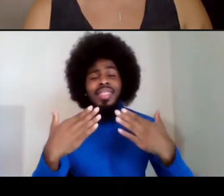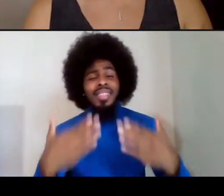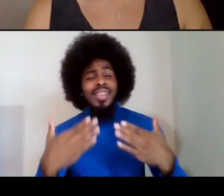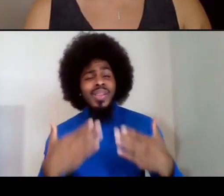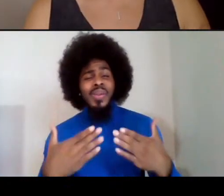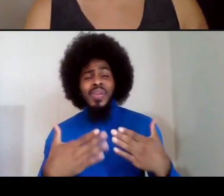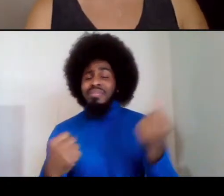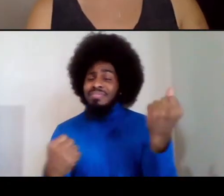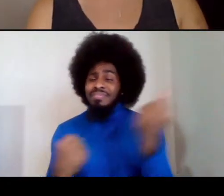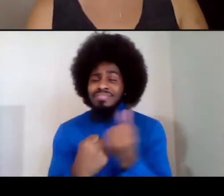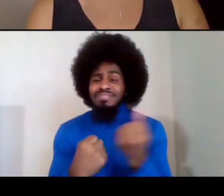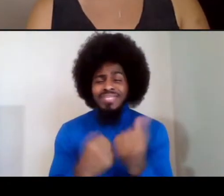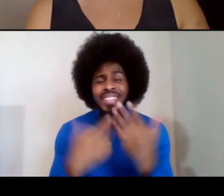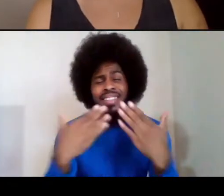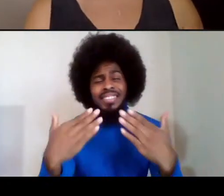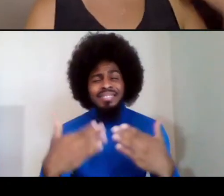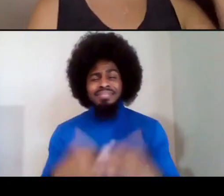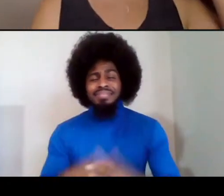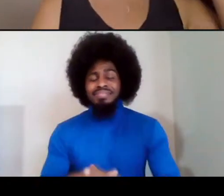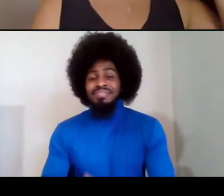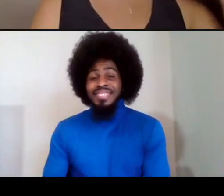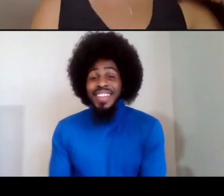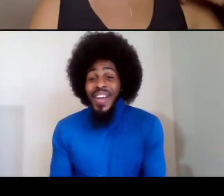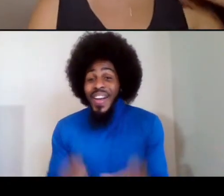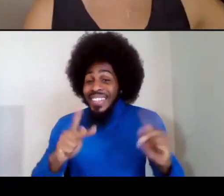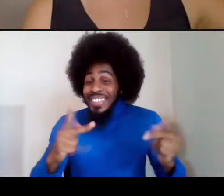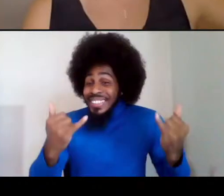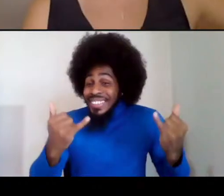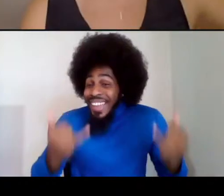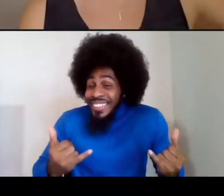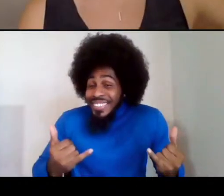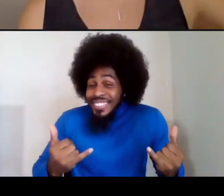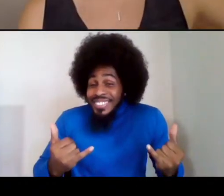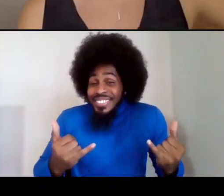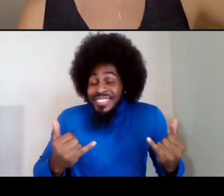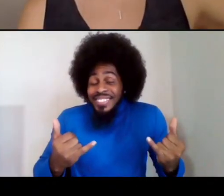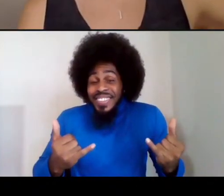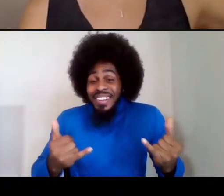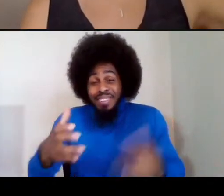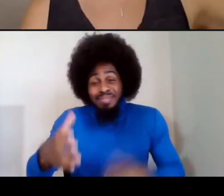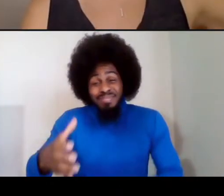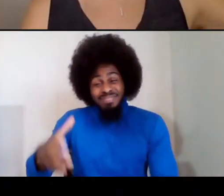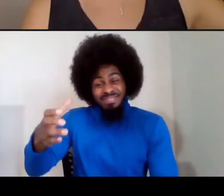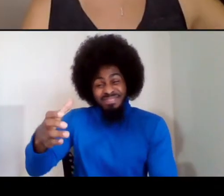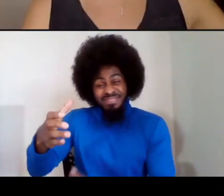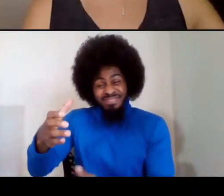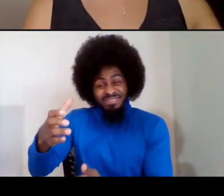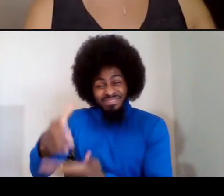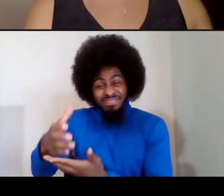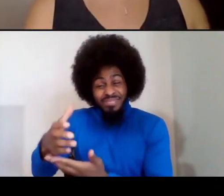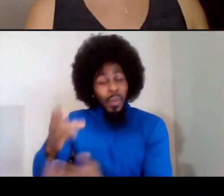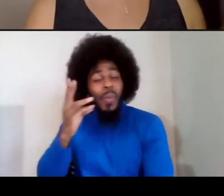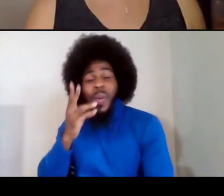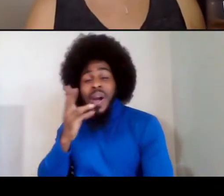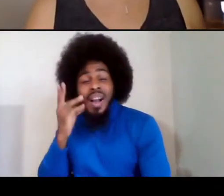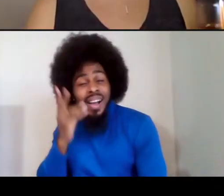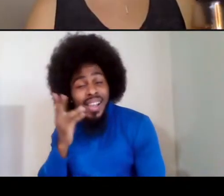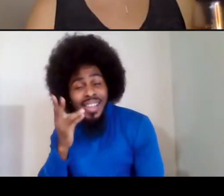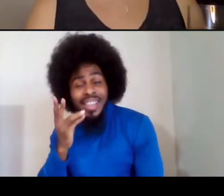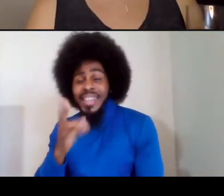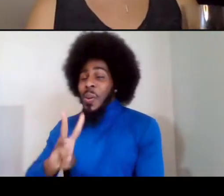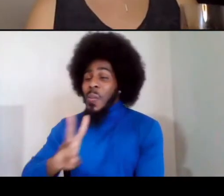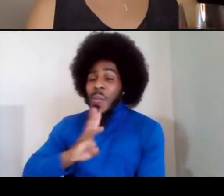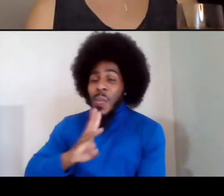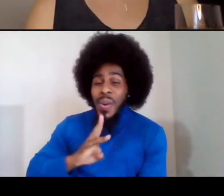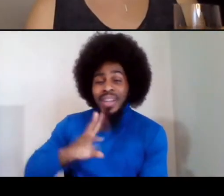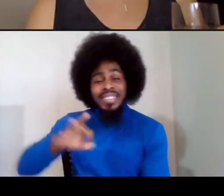support. So without further ado, everyone grab yourself some wine, water, tea, your